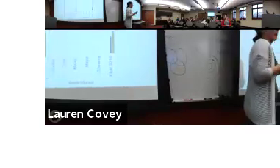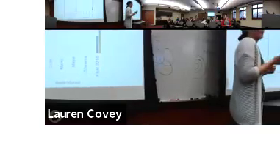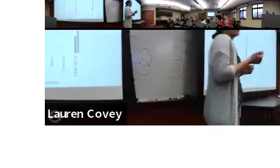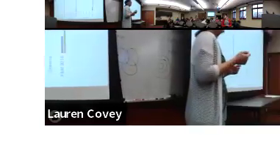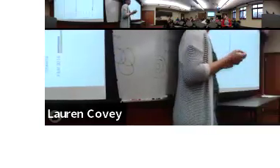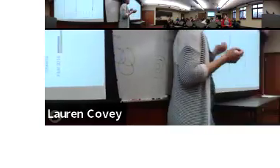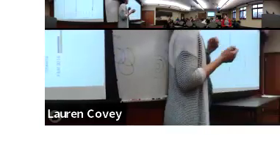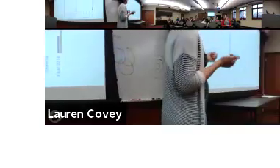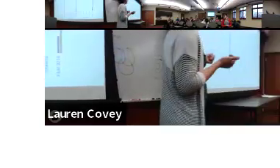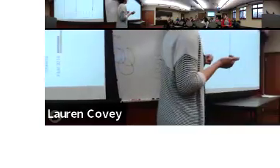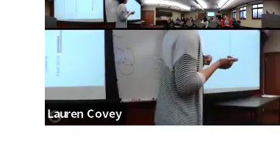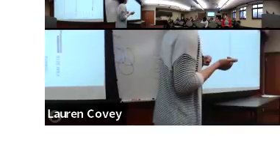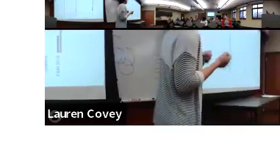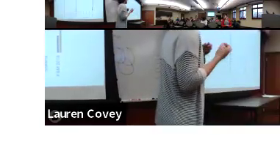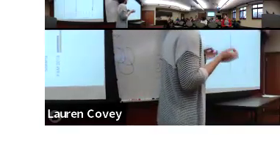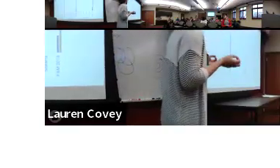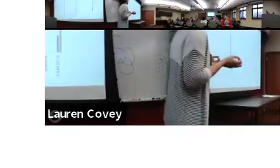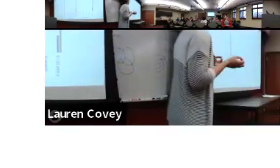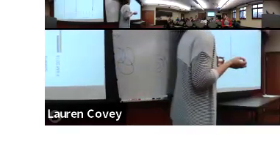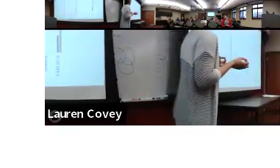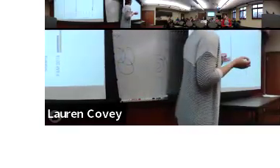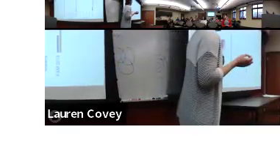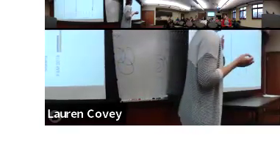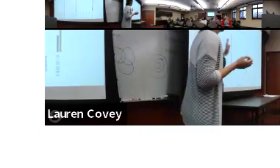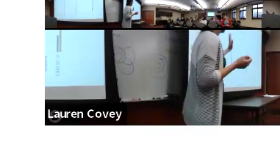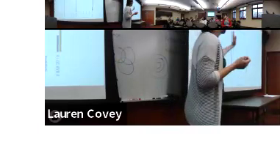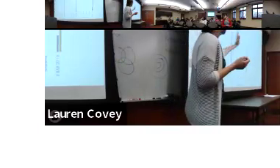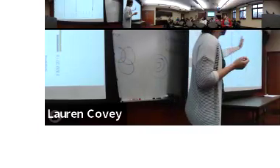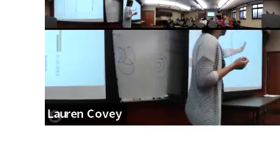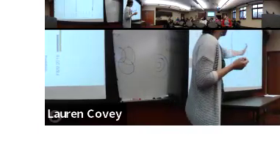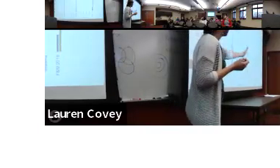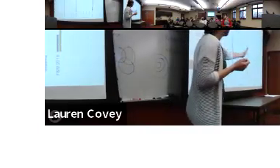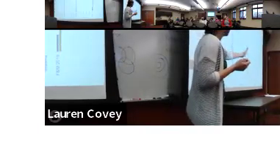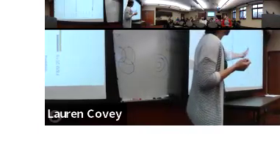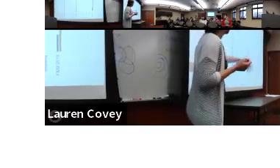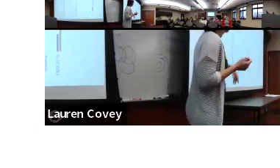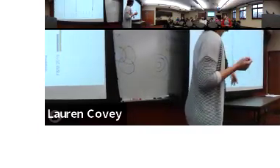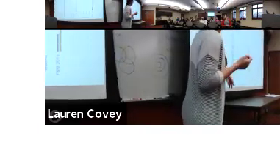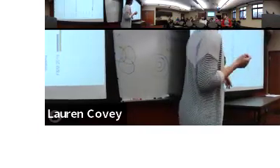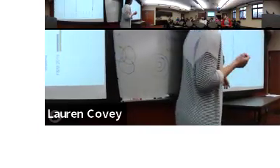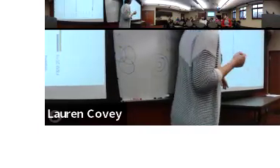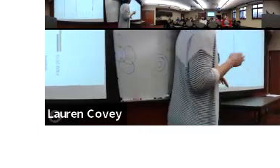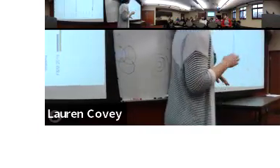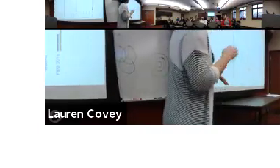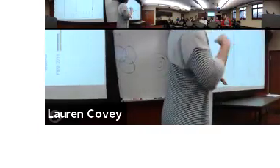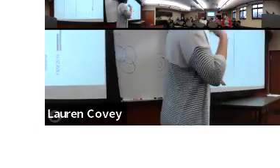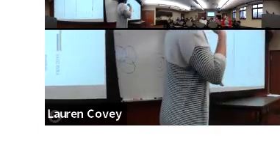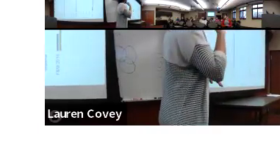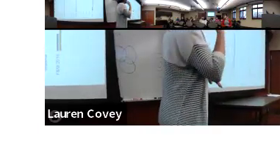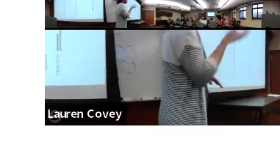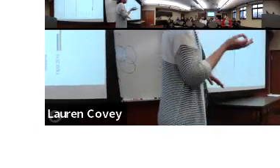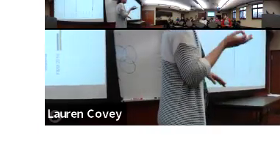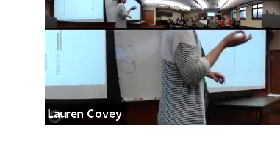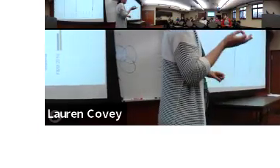mostly serenaphora, some classifiers, very few nouns. And when we're going to the reintroduced references, we're seeing,